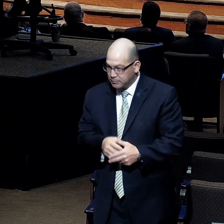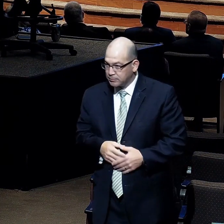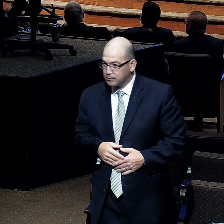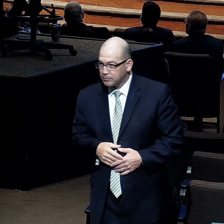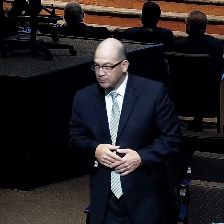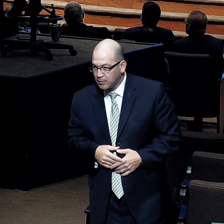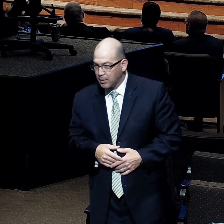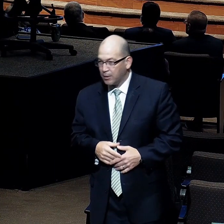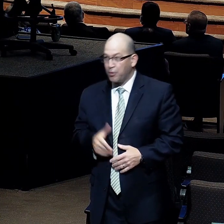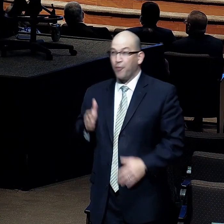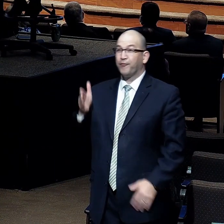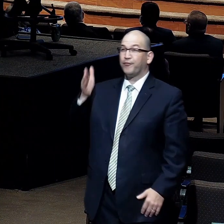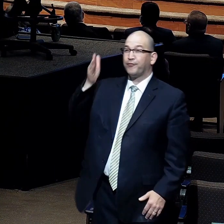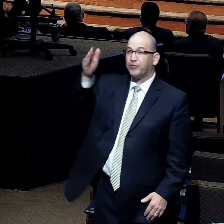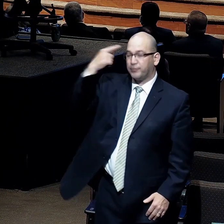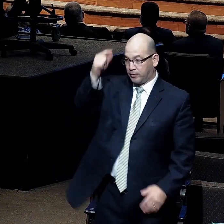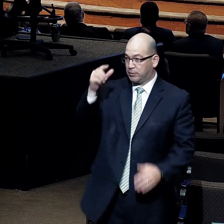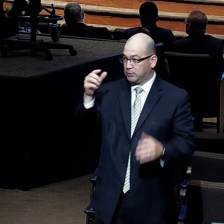your decisions.